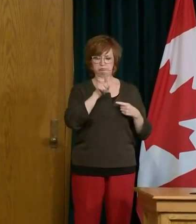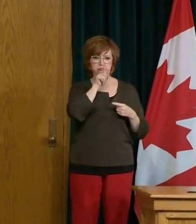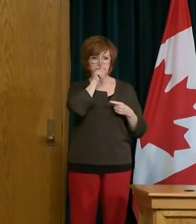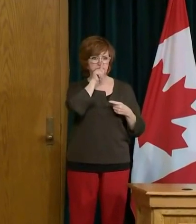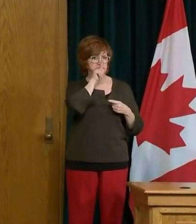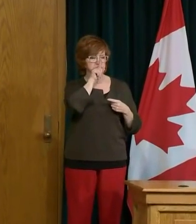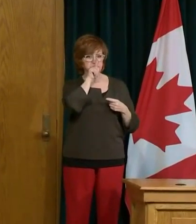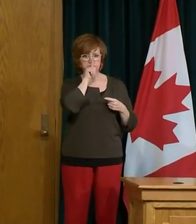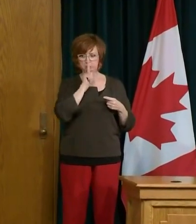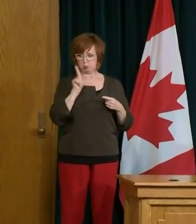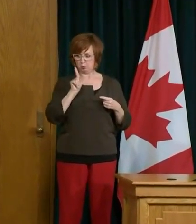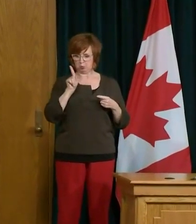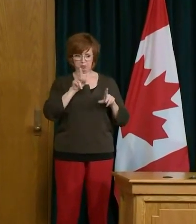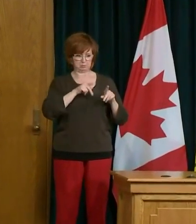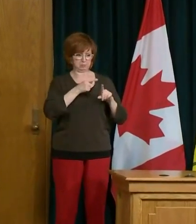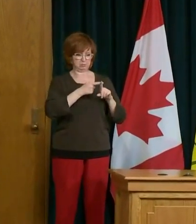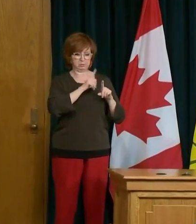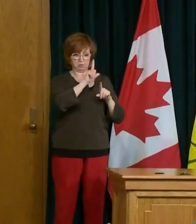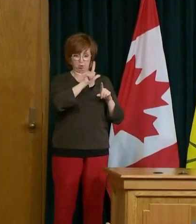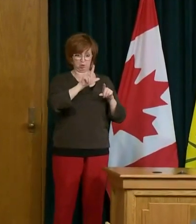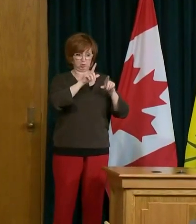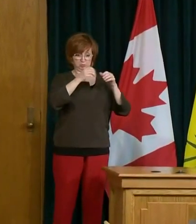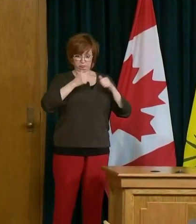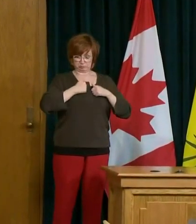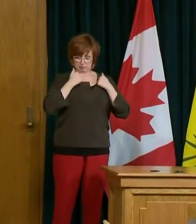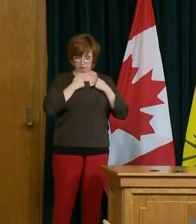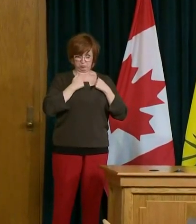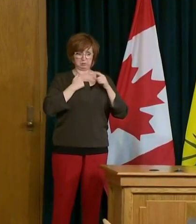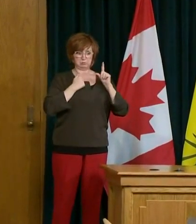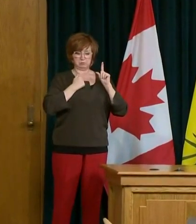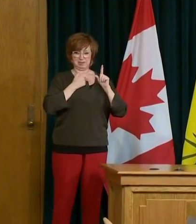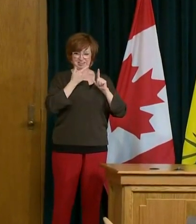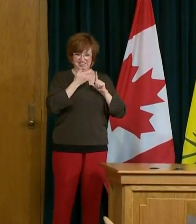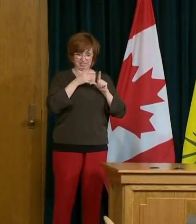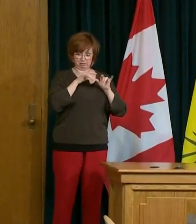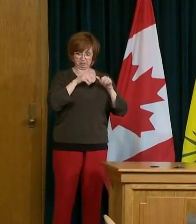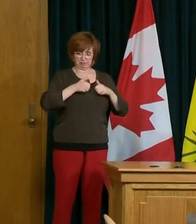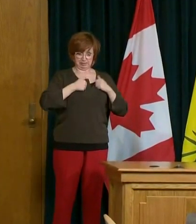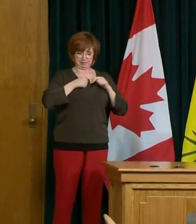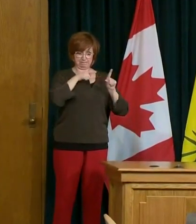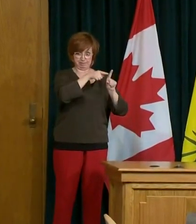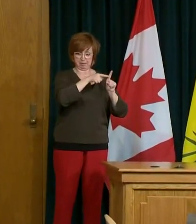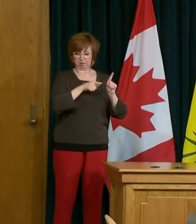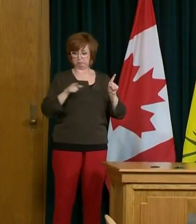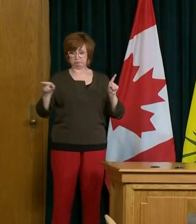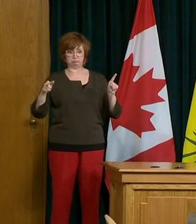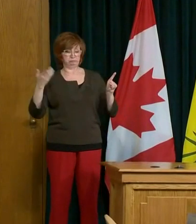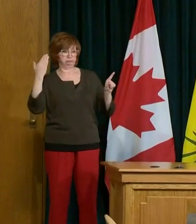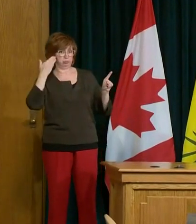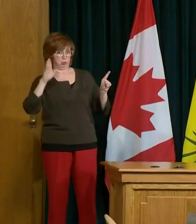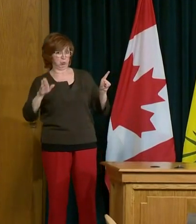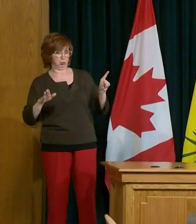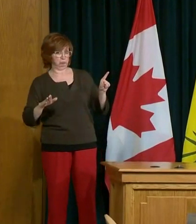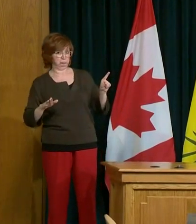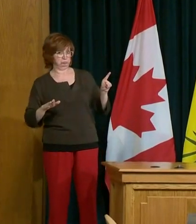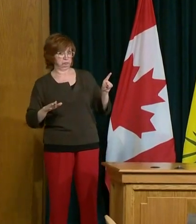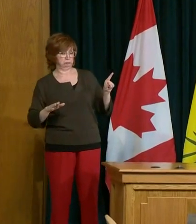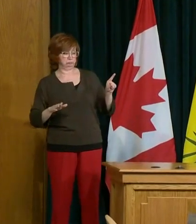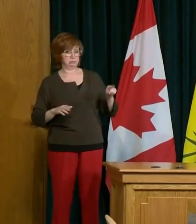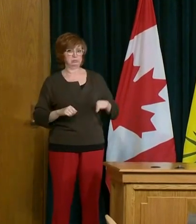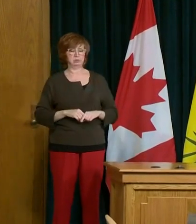are, whether they've moved, whether they're still there, whether they've gone elsewhere. First of all, I was wondering